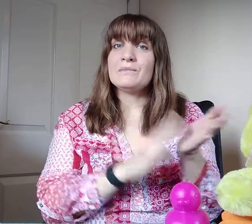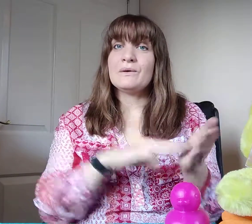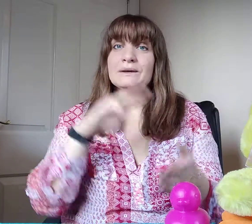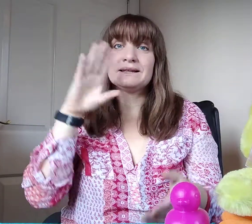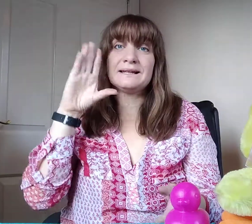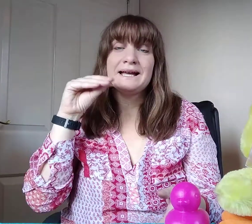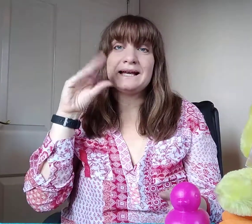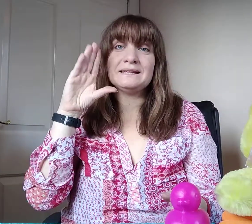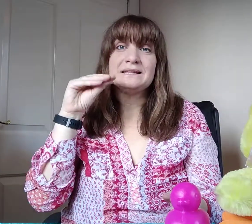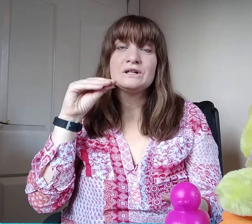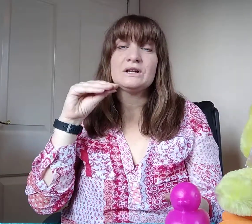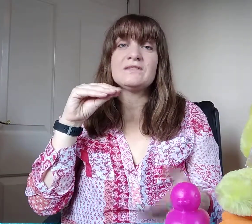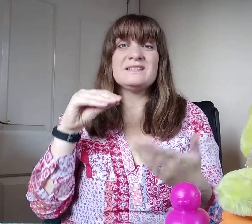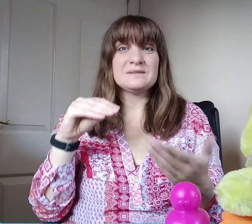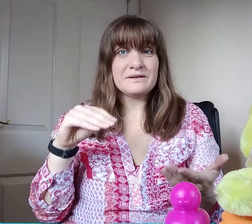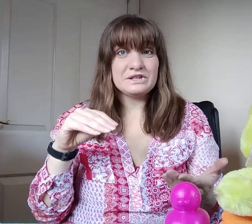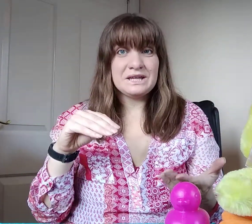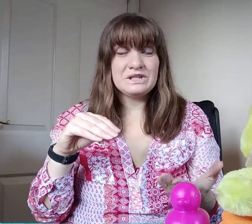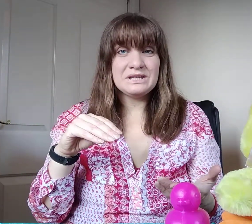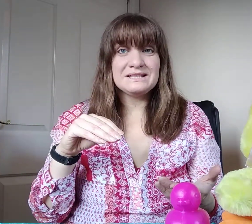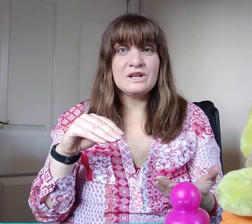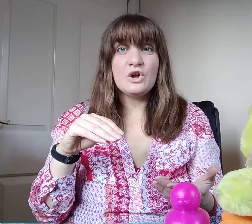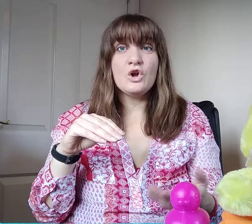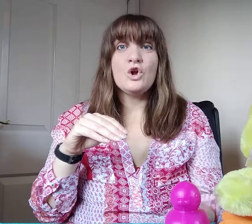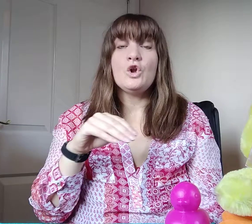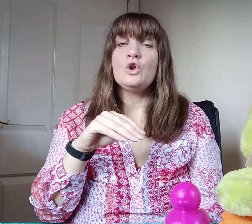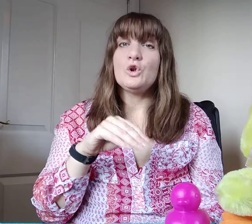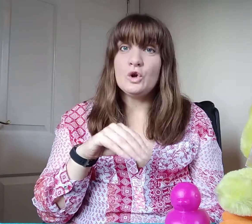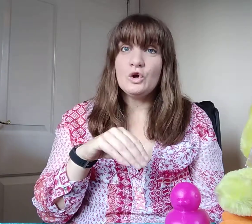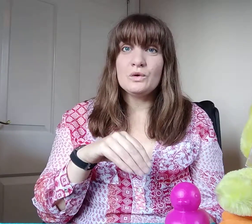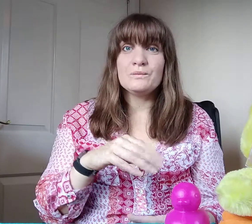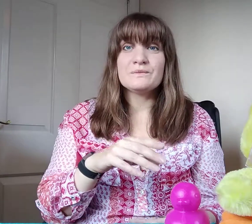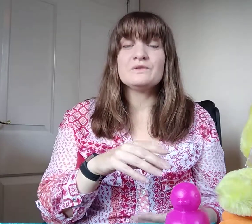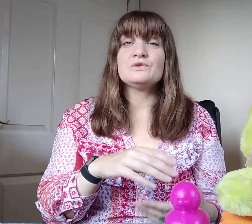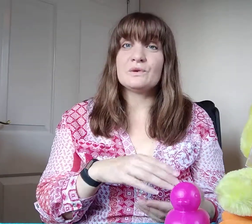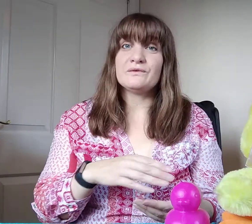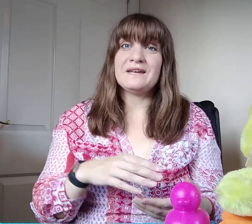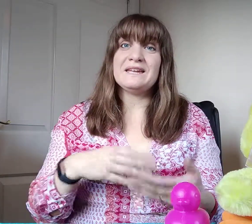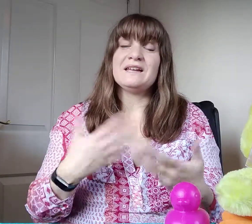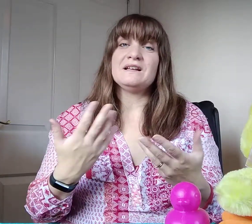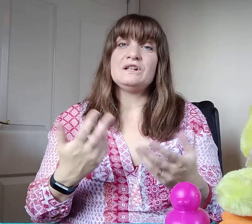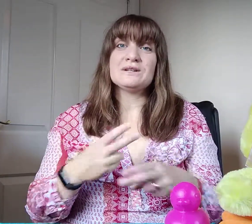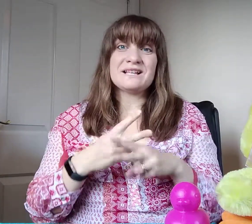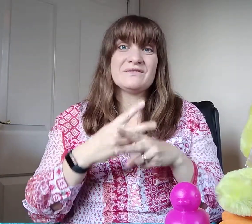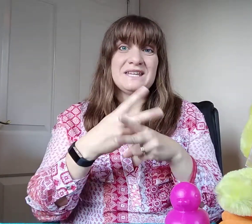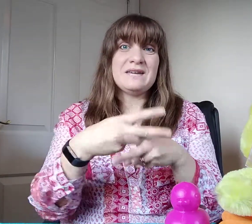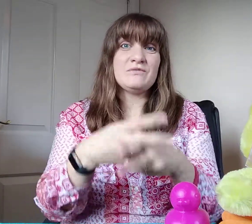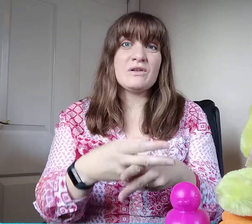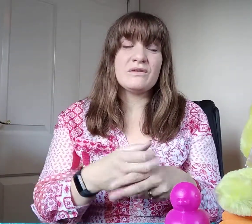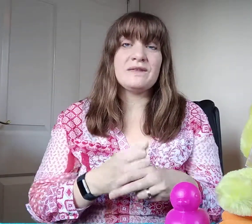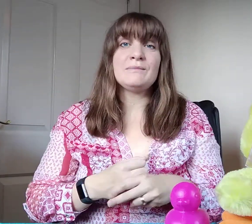Maman can. This is where it changes. Le surveille, looks after him rather than them.